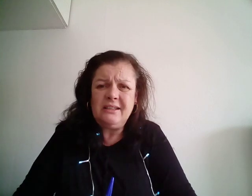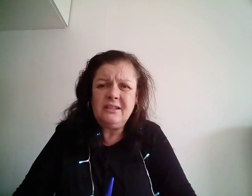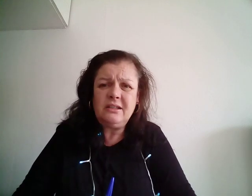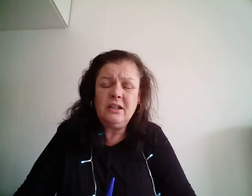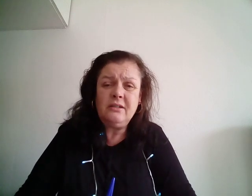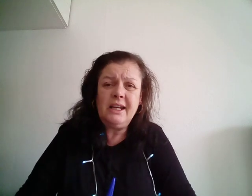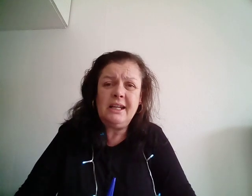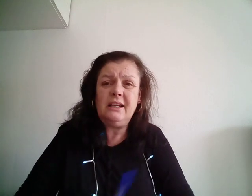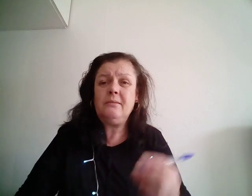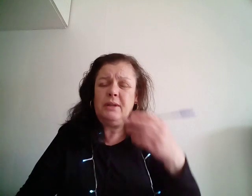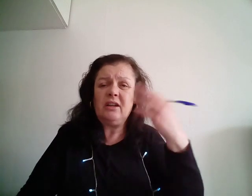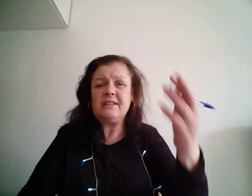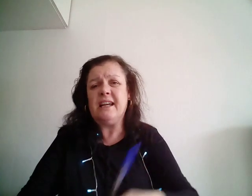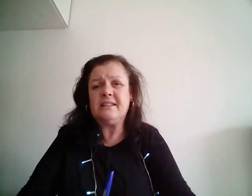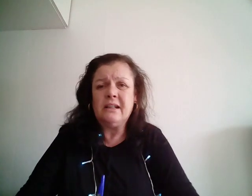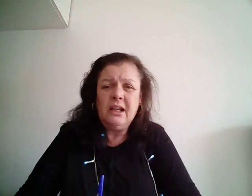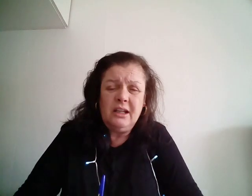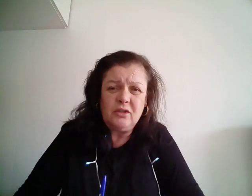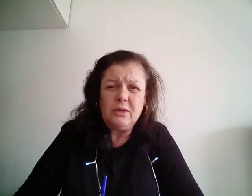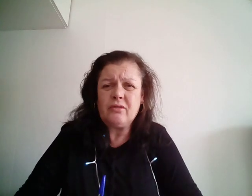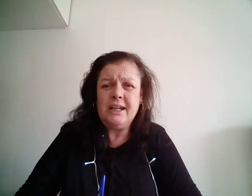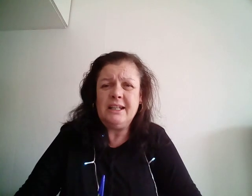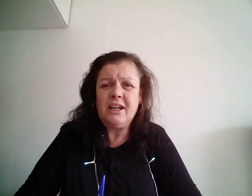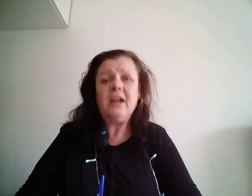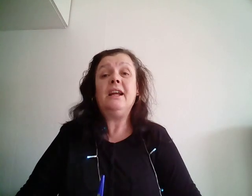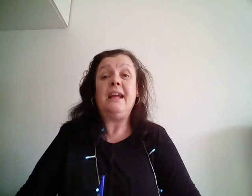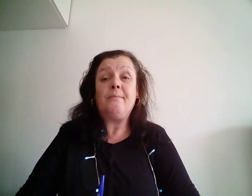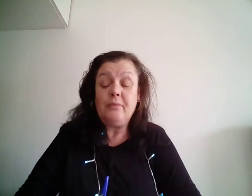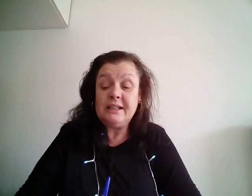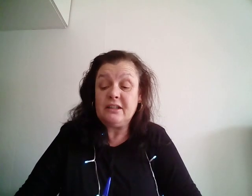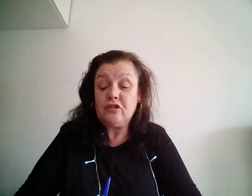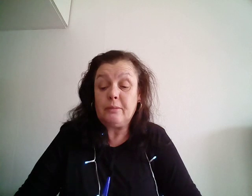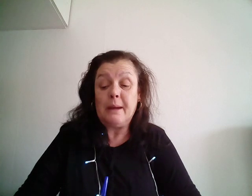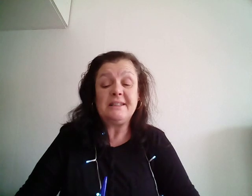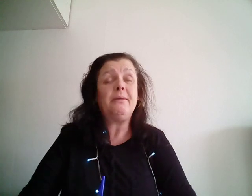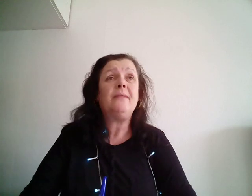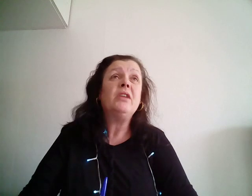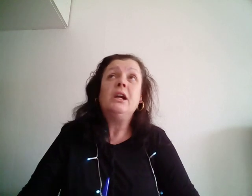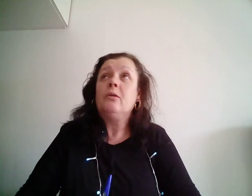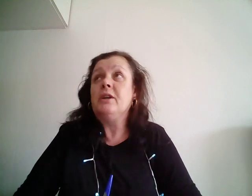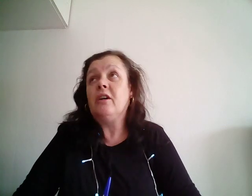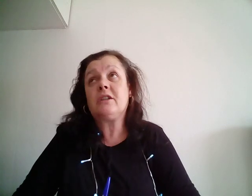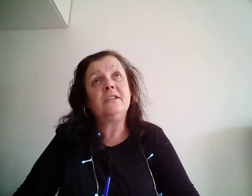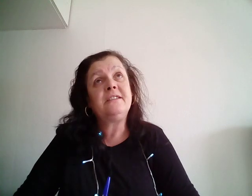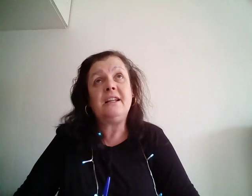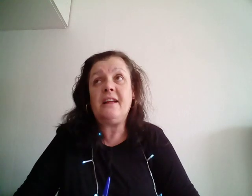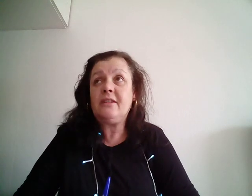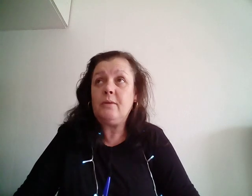wind, no rain, but like I said, it was raining earlier, my delicious babies. Anyway, we're not going to let the